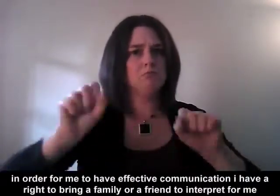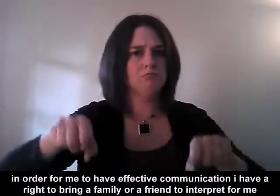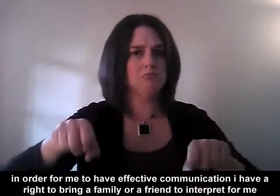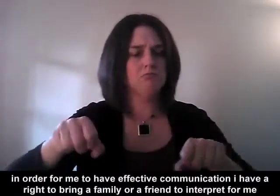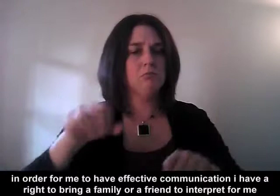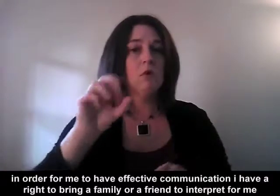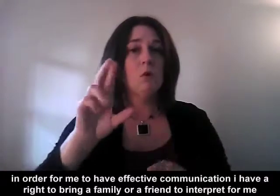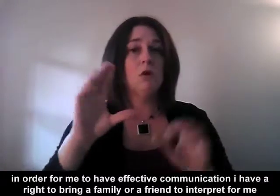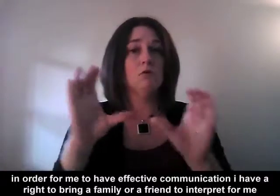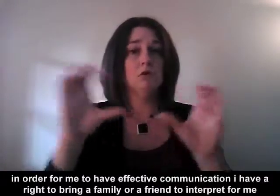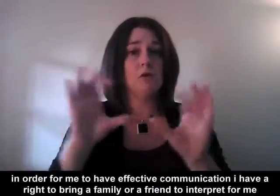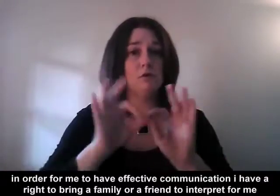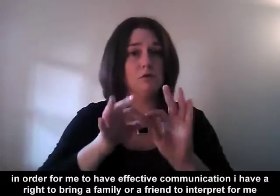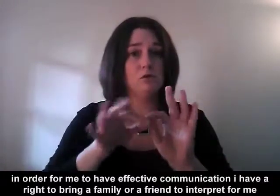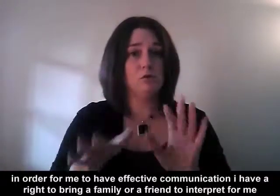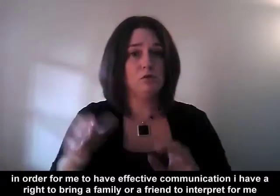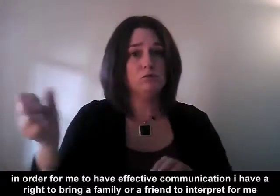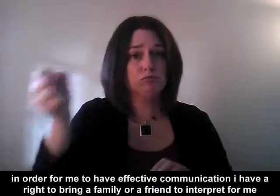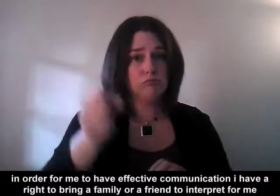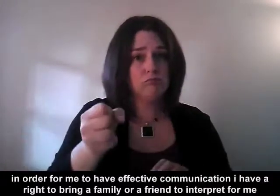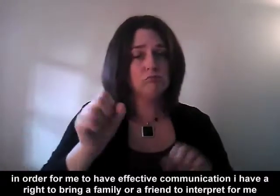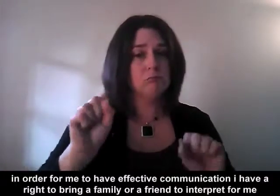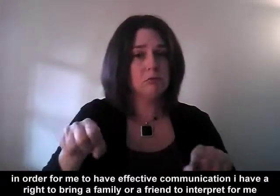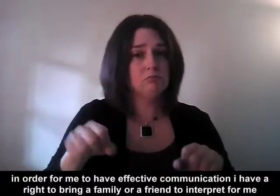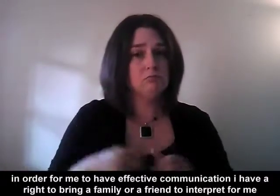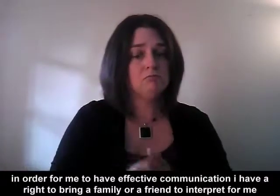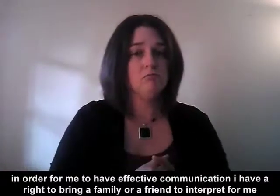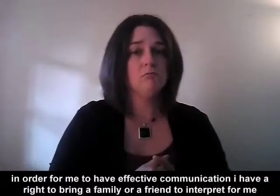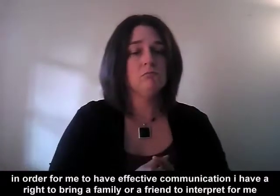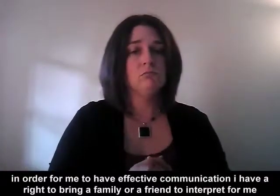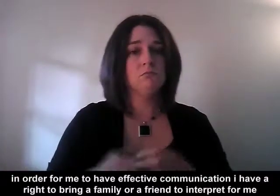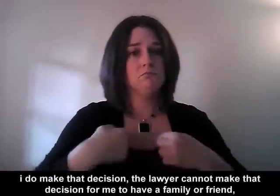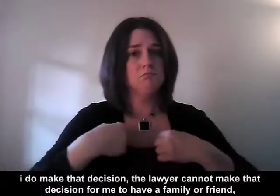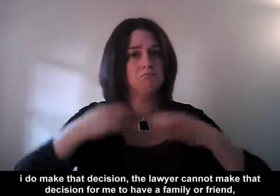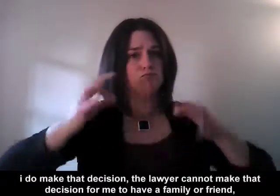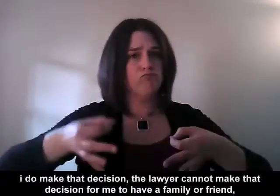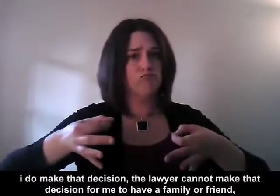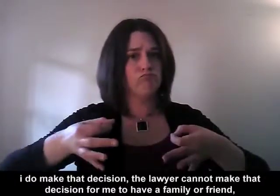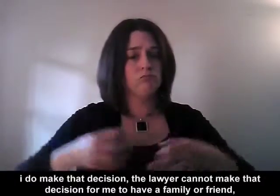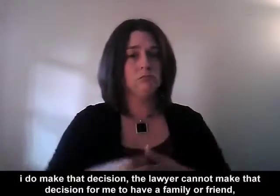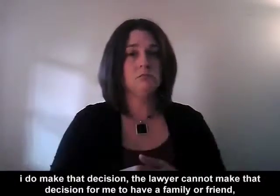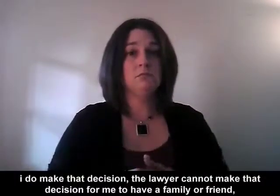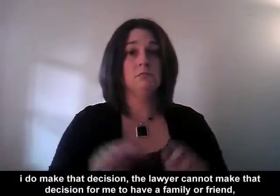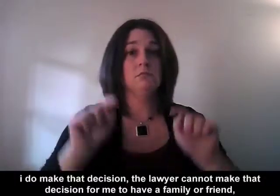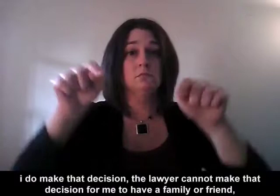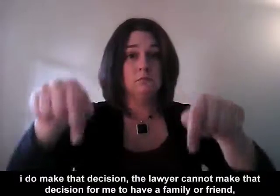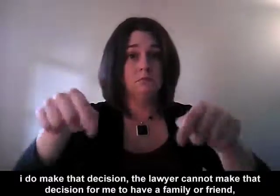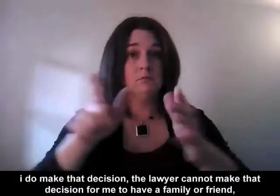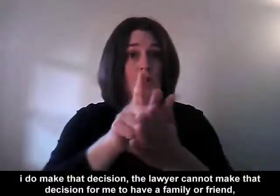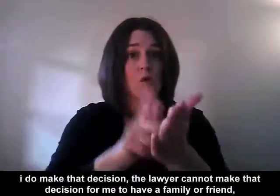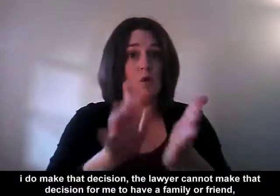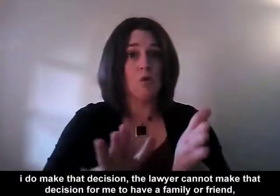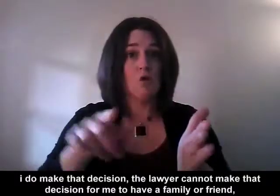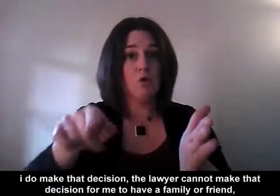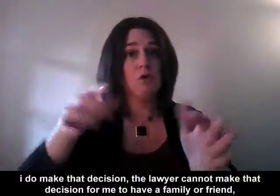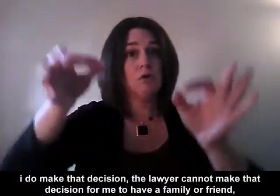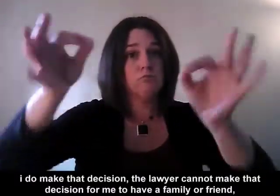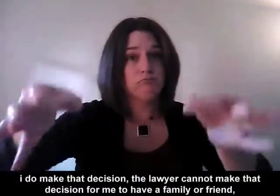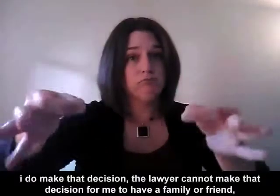have a right to bring a family or a friend to interpret for me. I do make that decision. The lawyer cannot make that